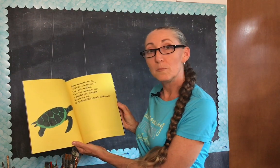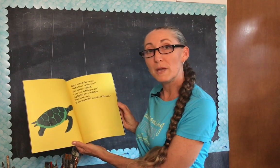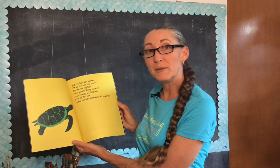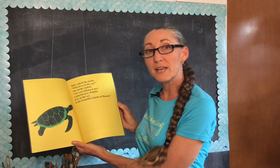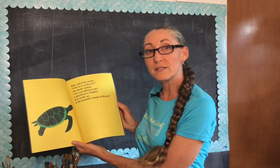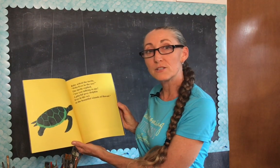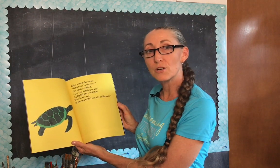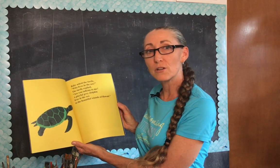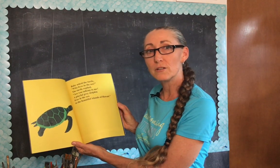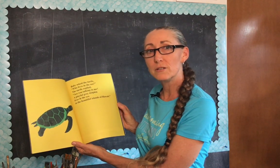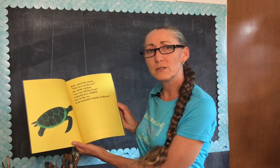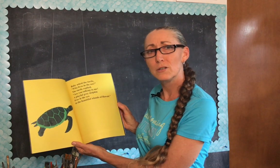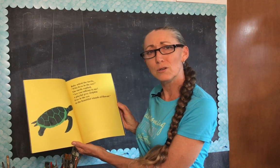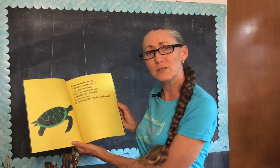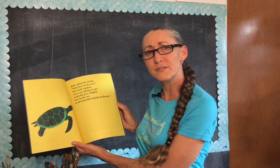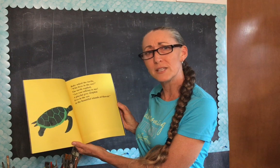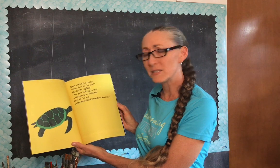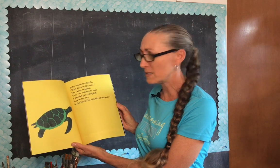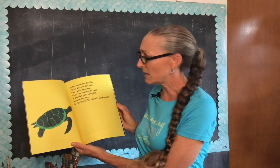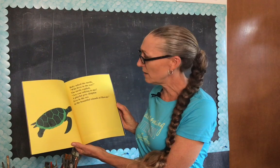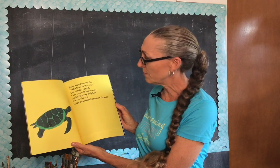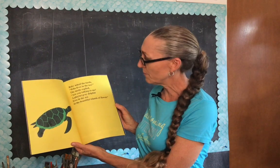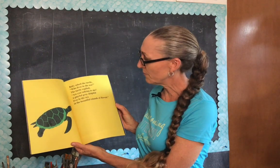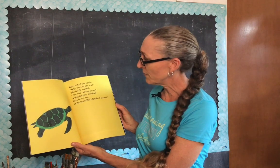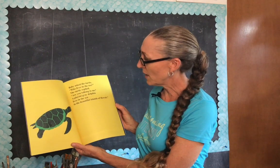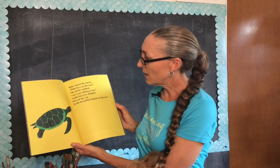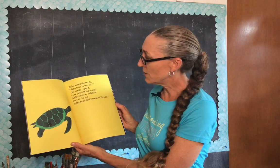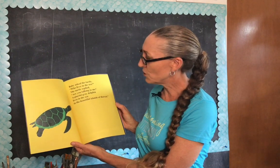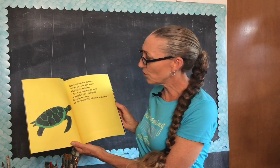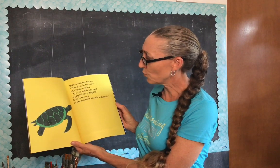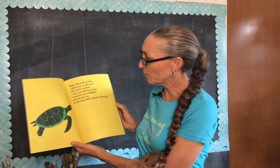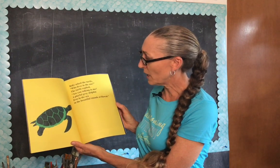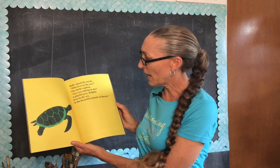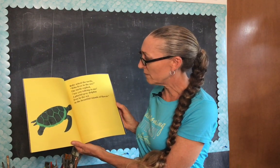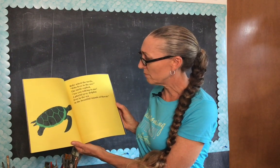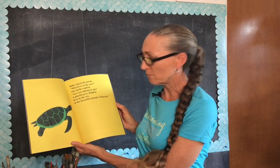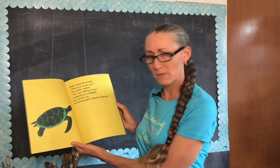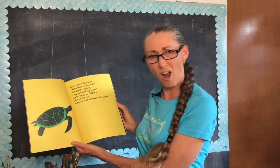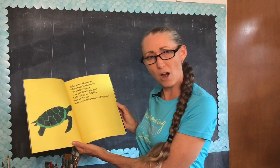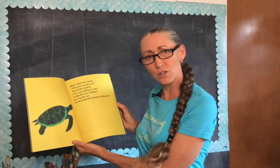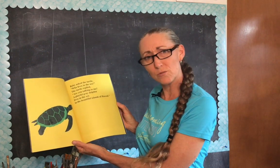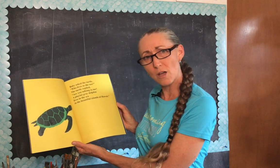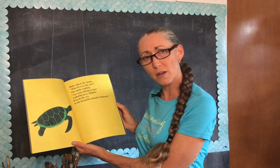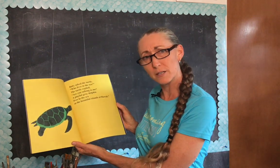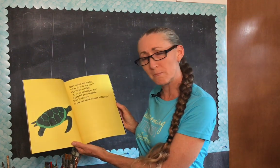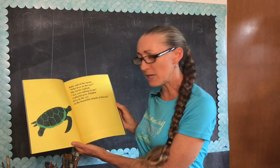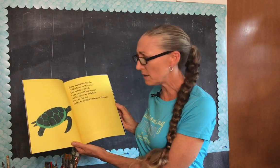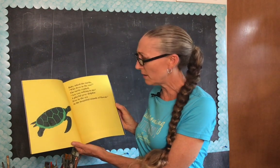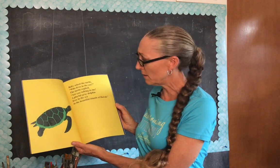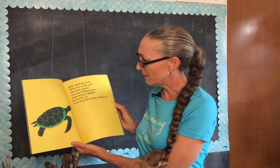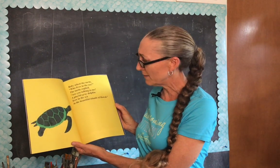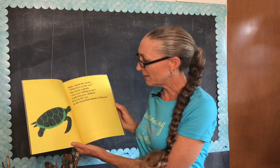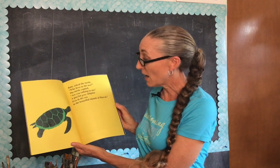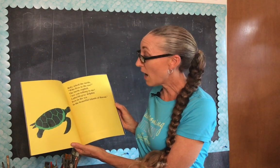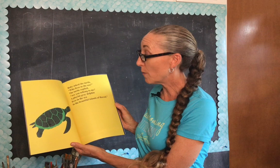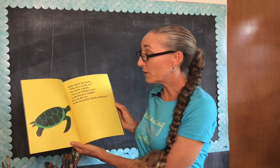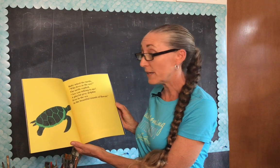Baby asked the turtle, "Who lives in the sea?" The turtle replied, "Are you talking to me?" A playful